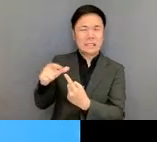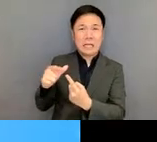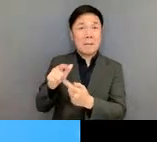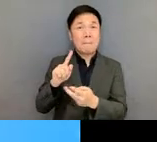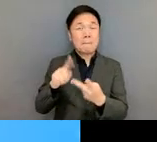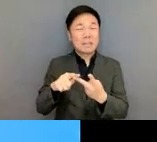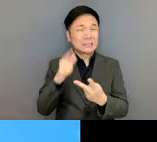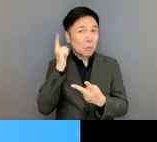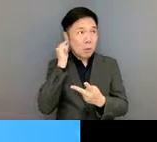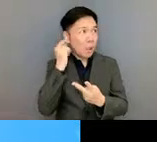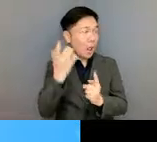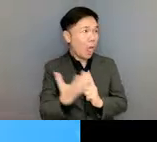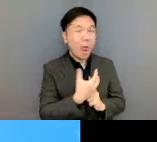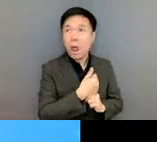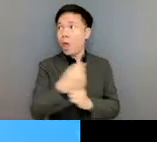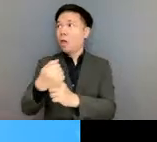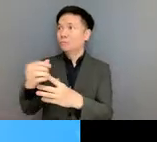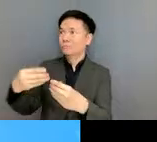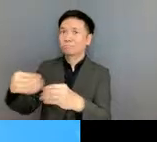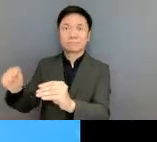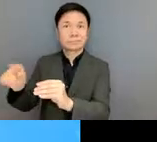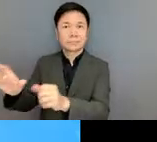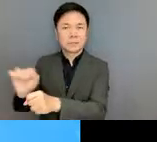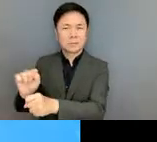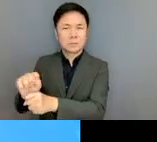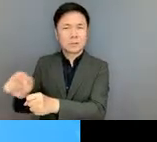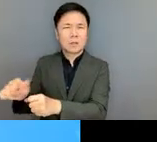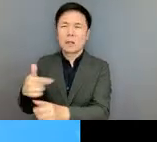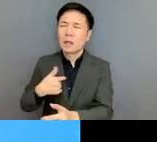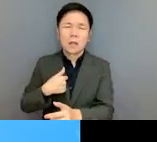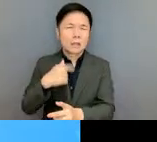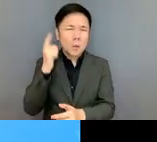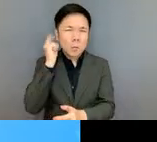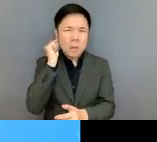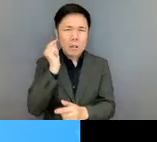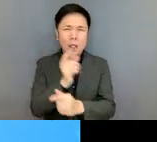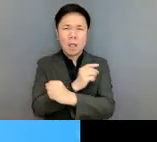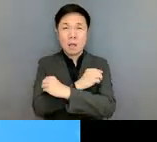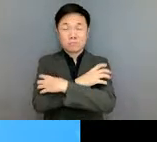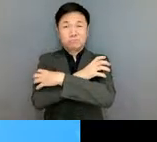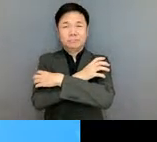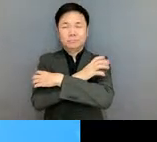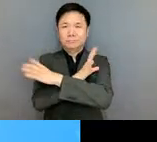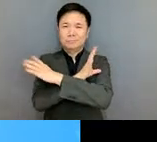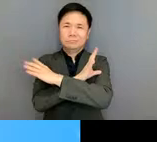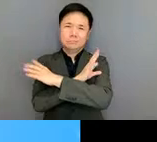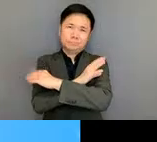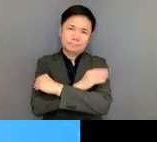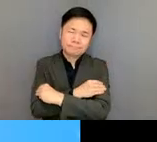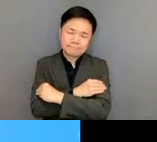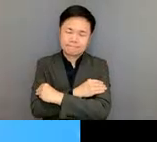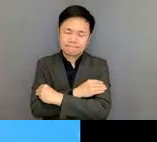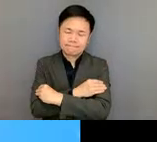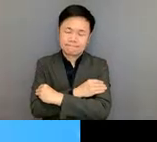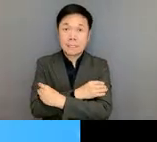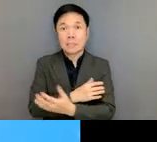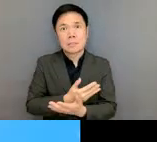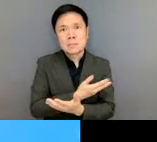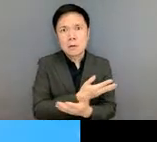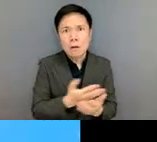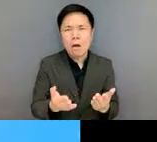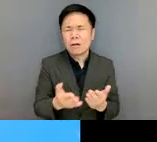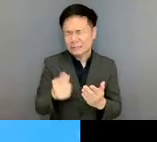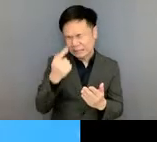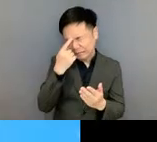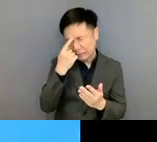full participation and empowerment. These are issues that we should continue to prioritize